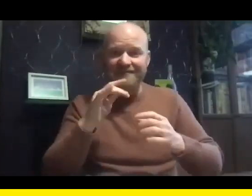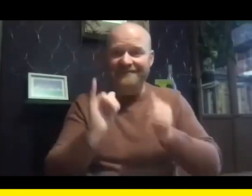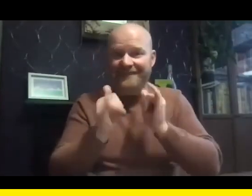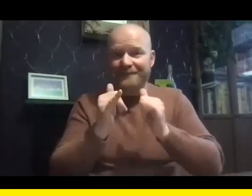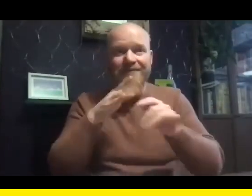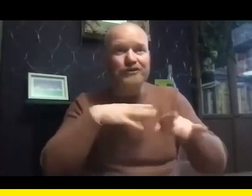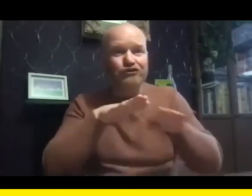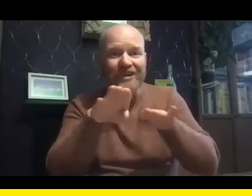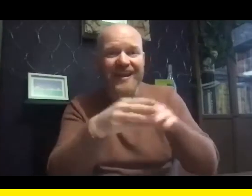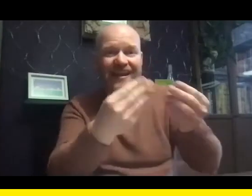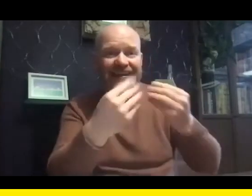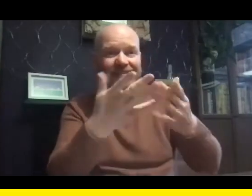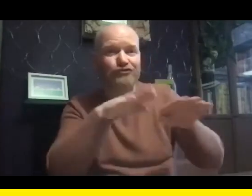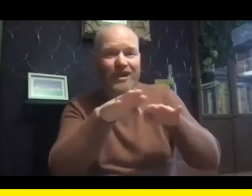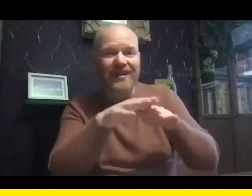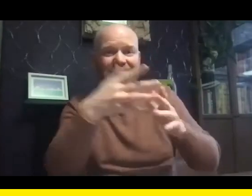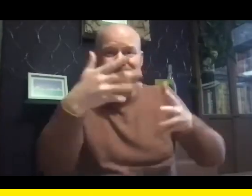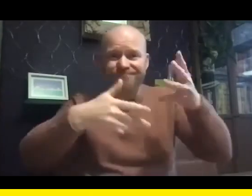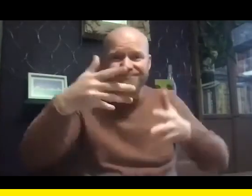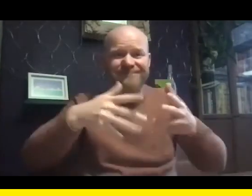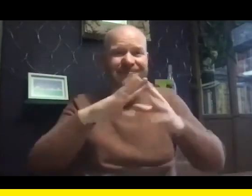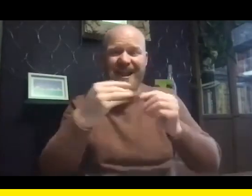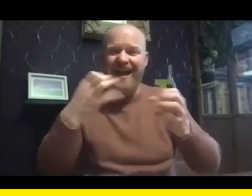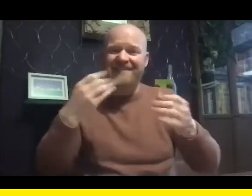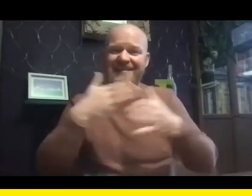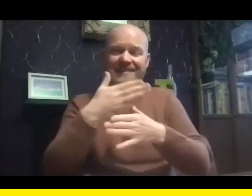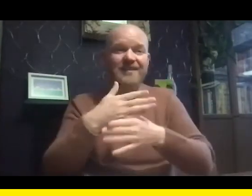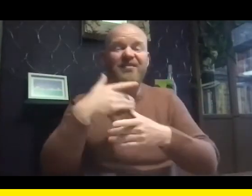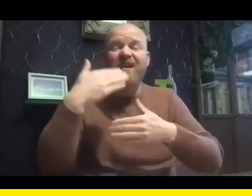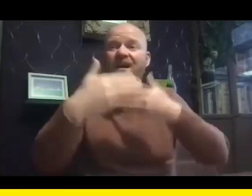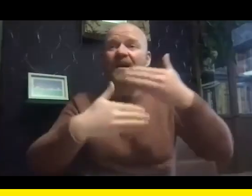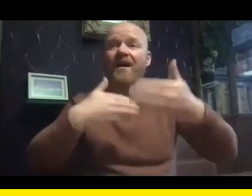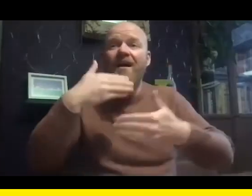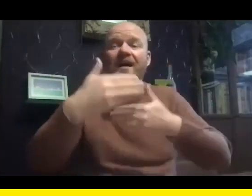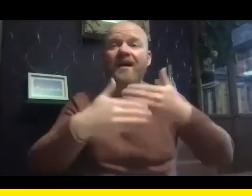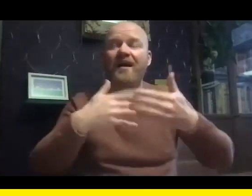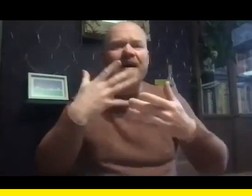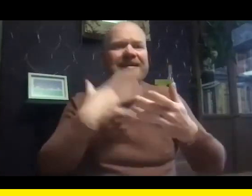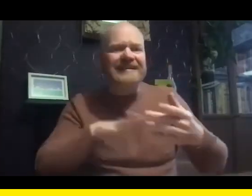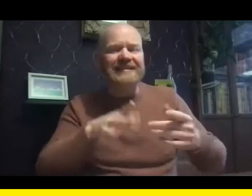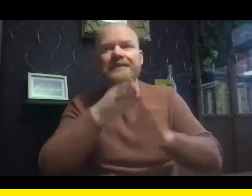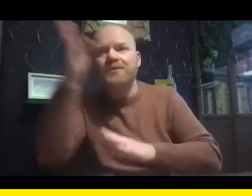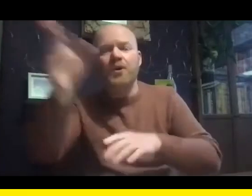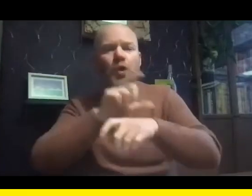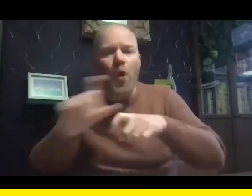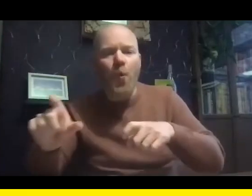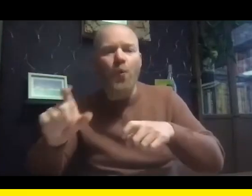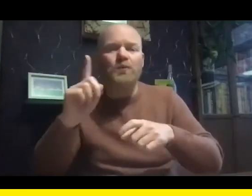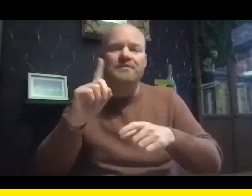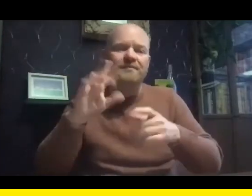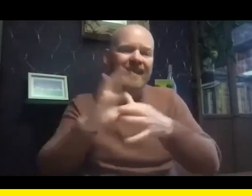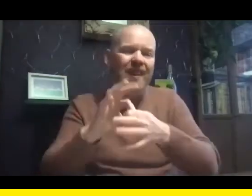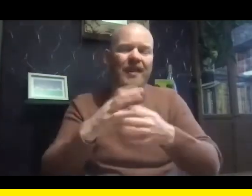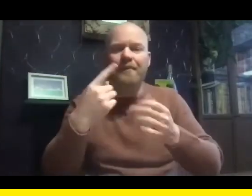signing. Communication was a lot easier. Sometimes I was on training and it was delivered in sign language. And as